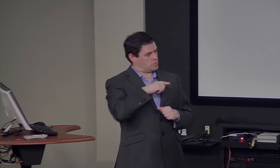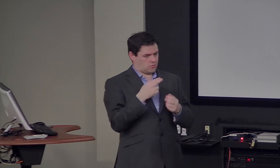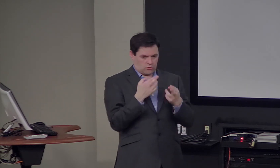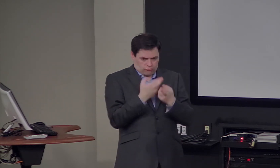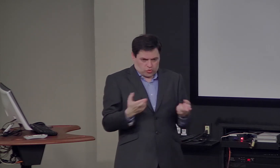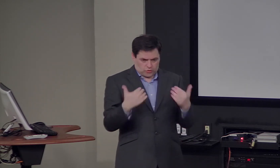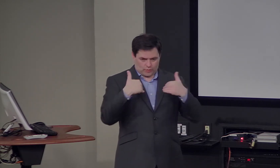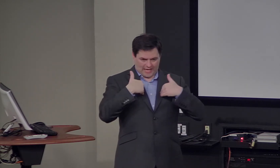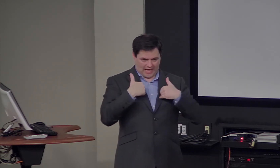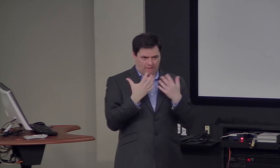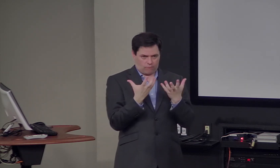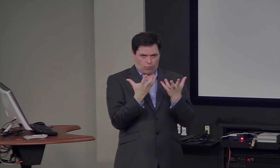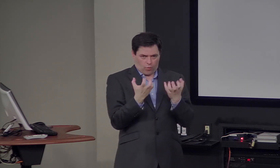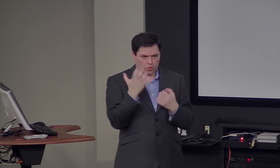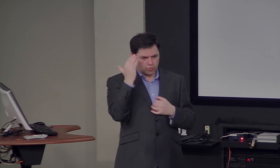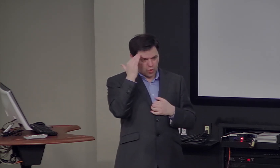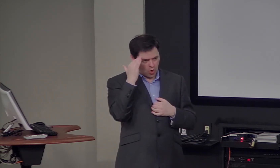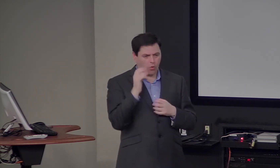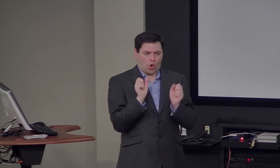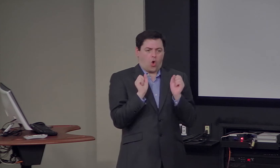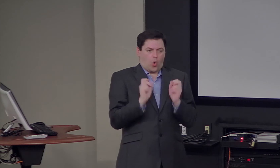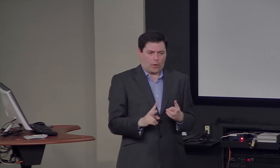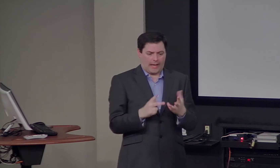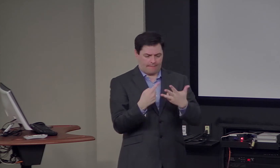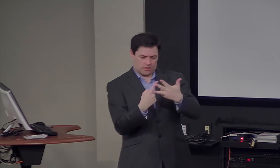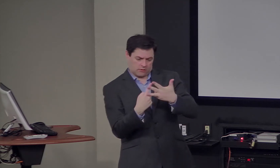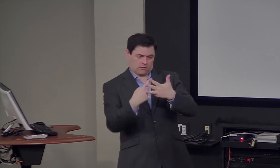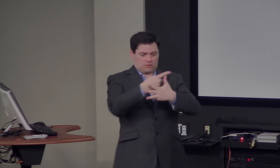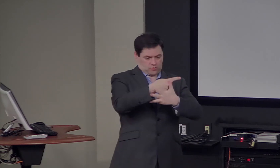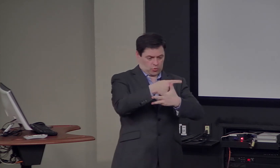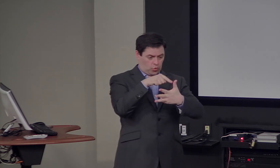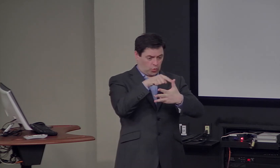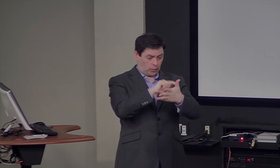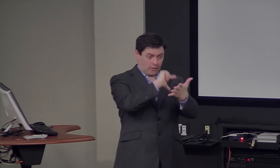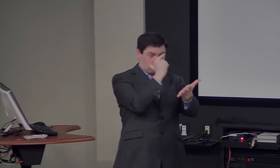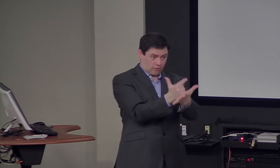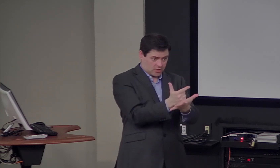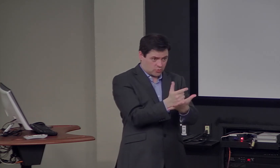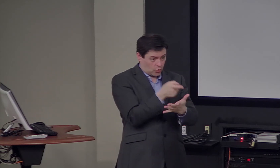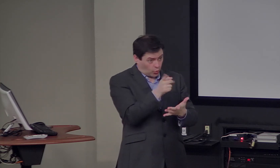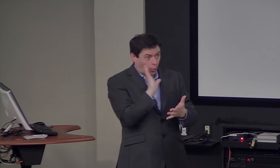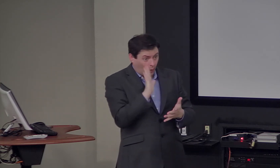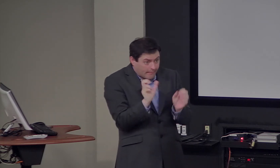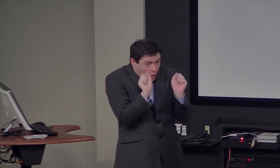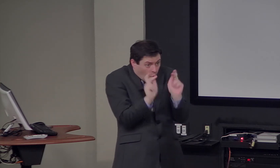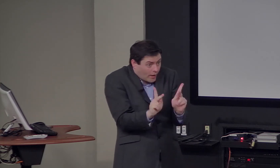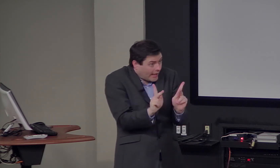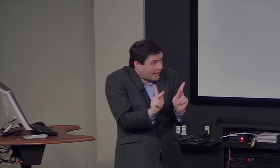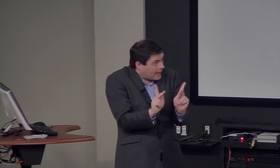able to become the skilled interpreter that they're looking to be. I mean, we have a certain amount of skills we can impart